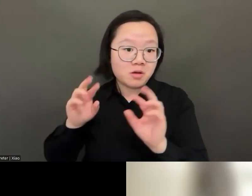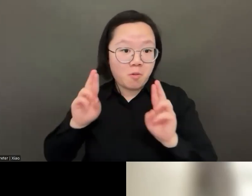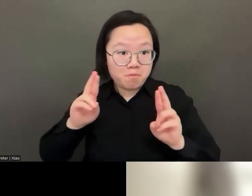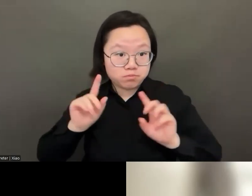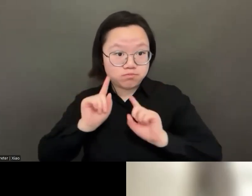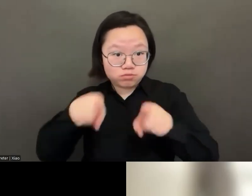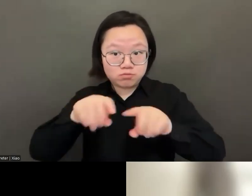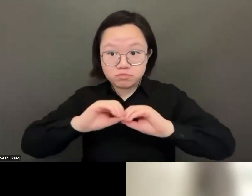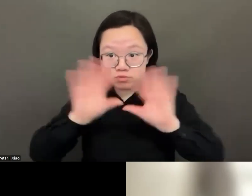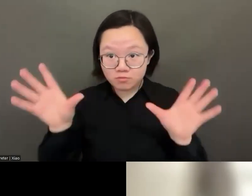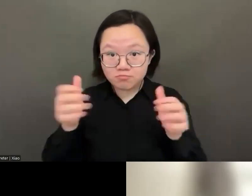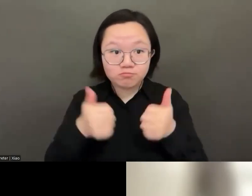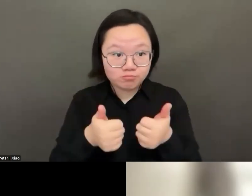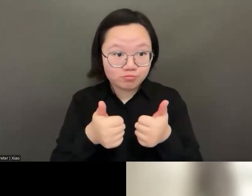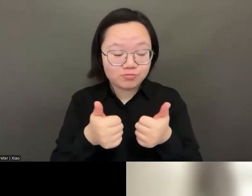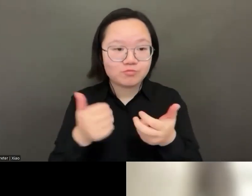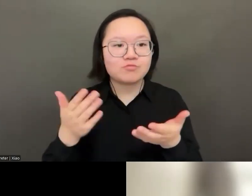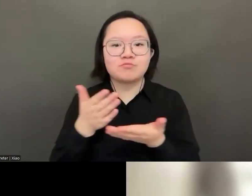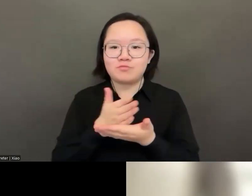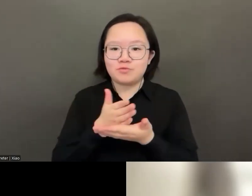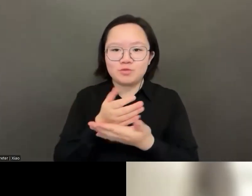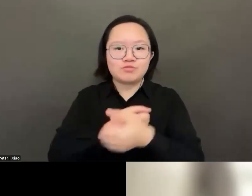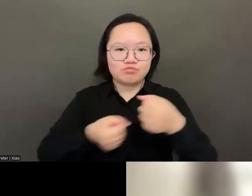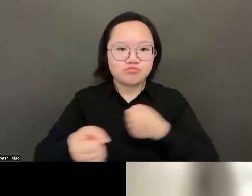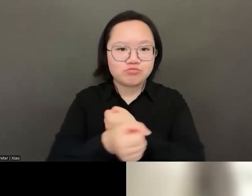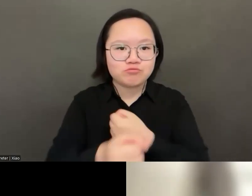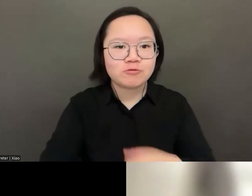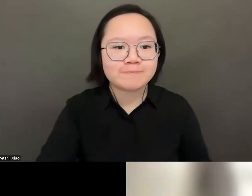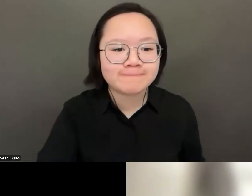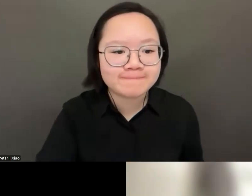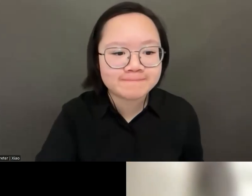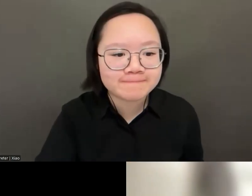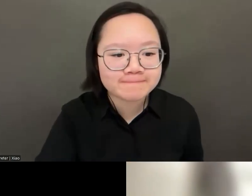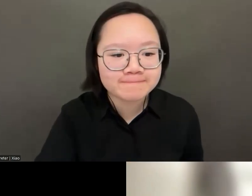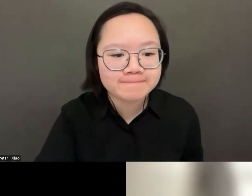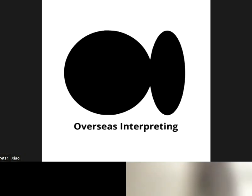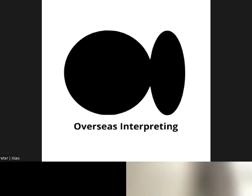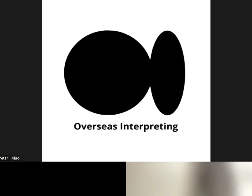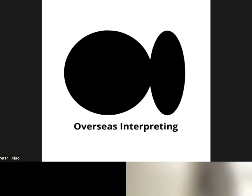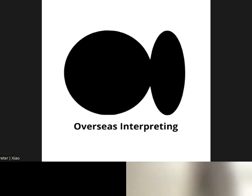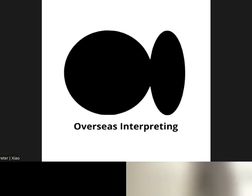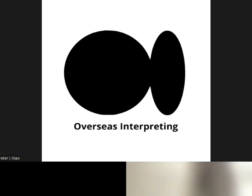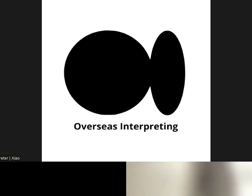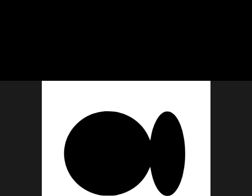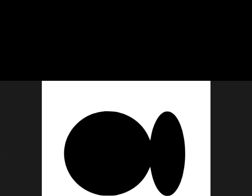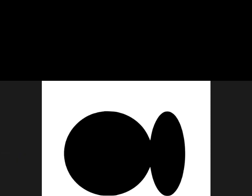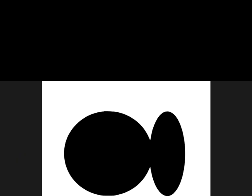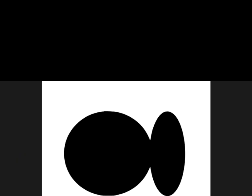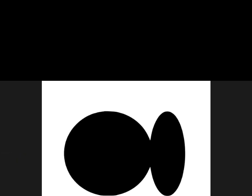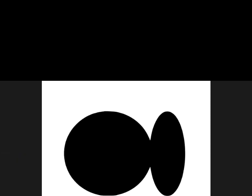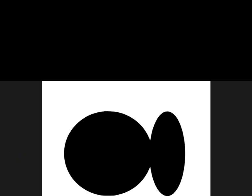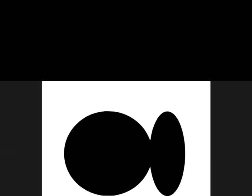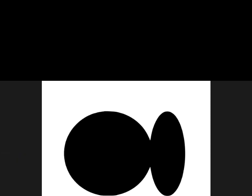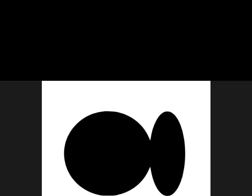question. Yes, no, thank you so much, Sanu, and also feel free to continue and respond with